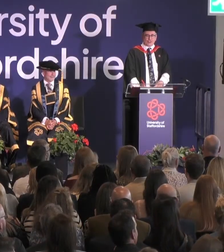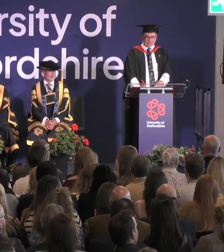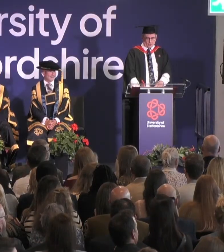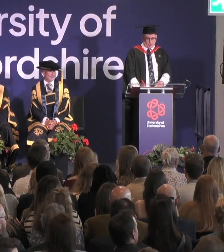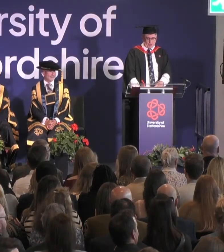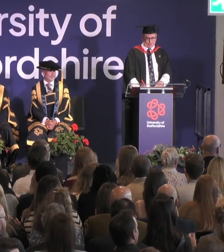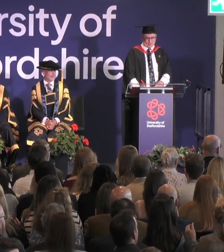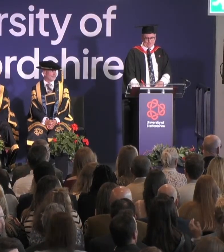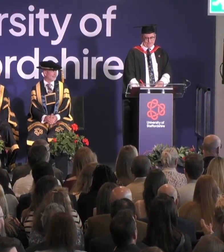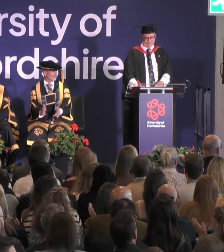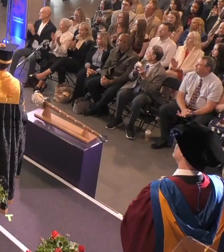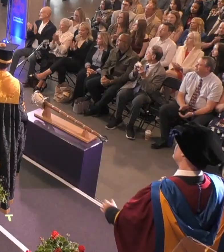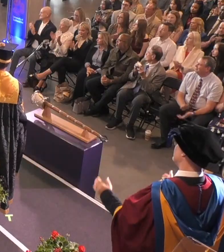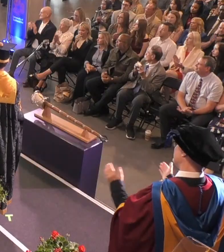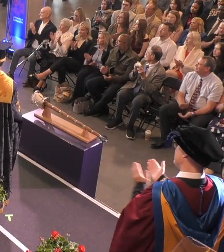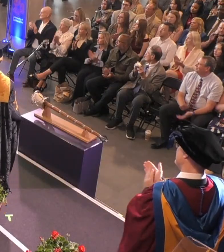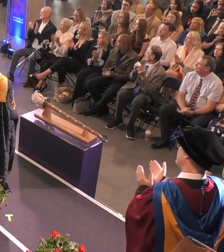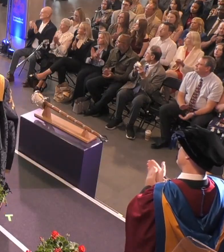Lucy Shuttleworth.